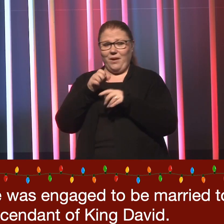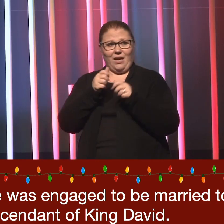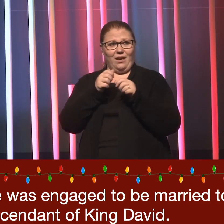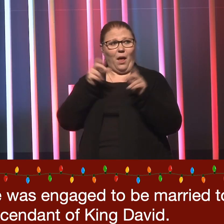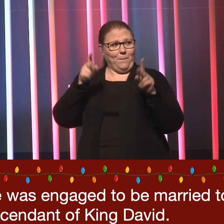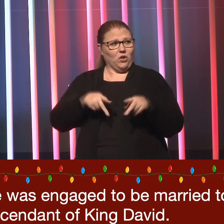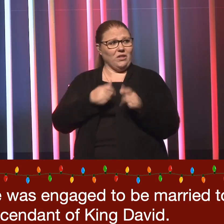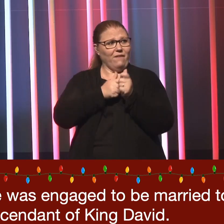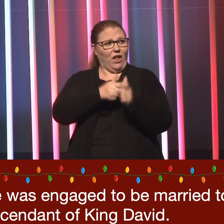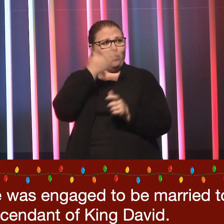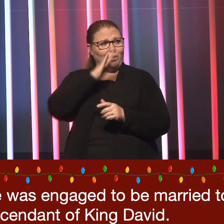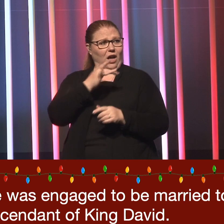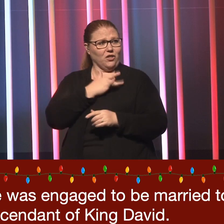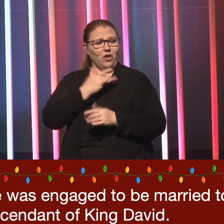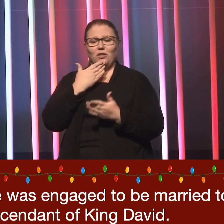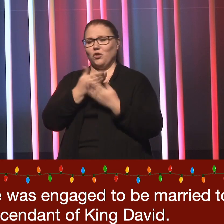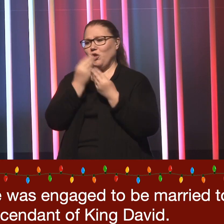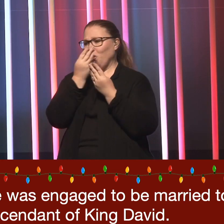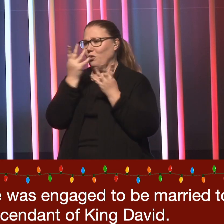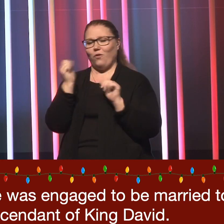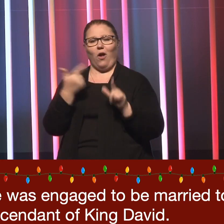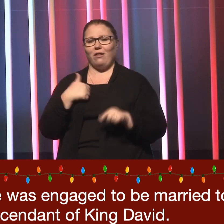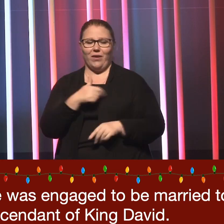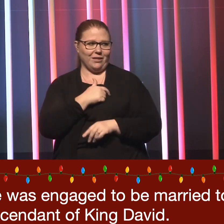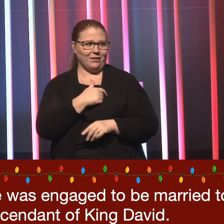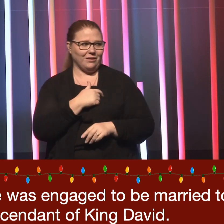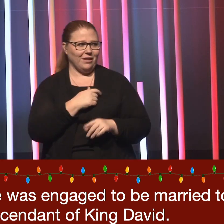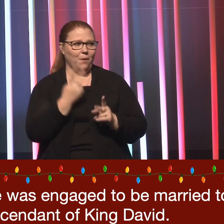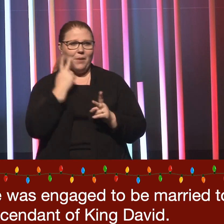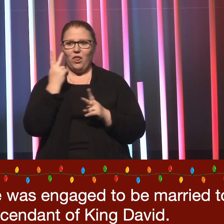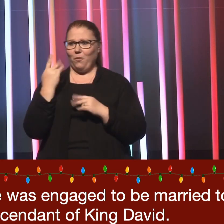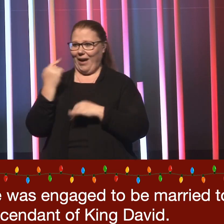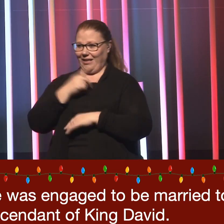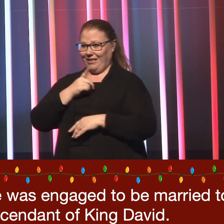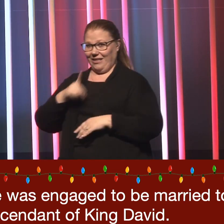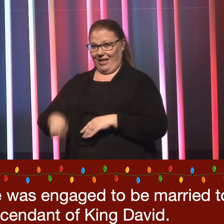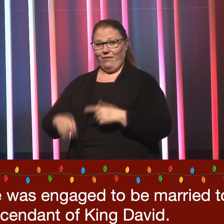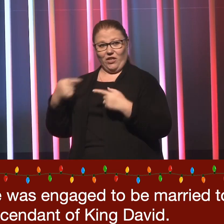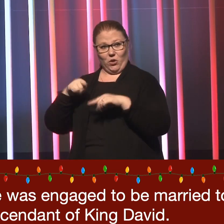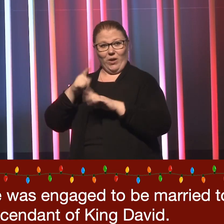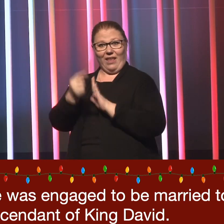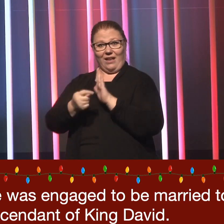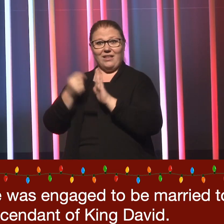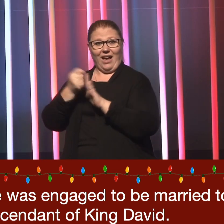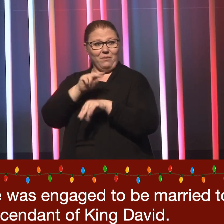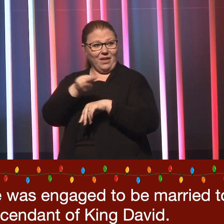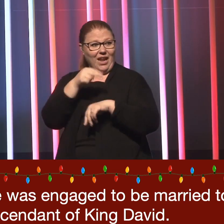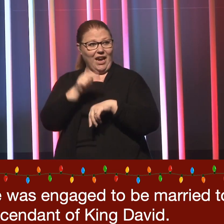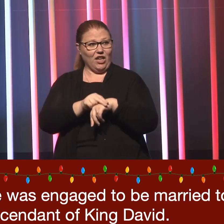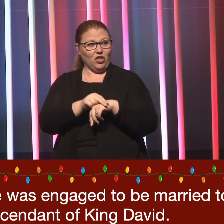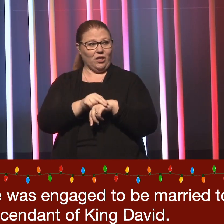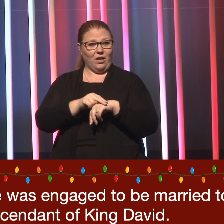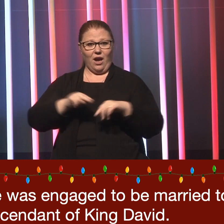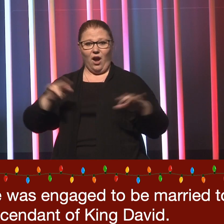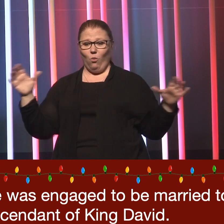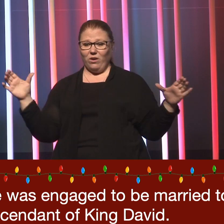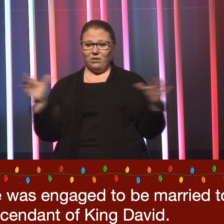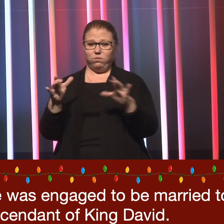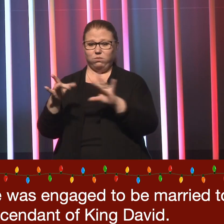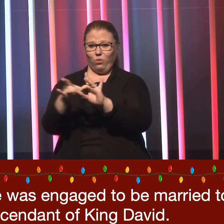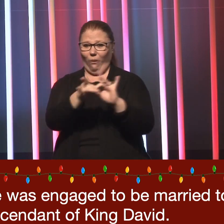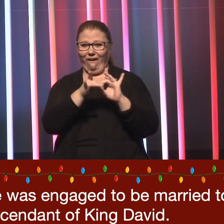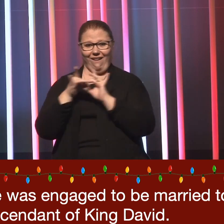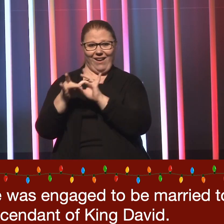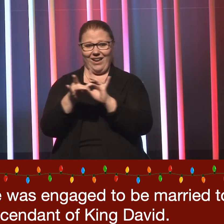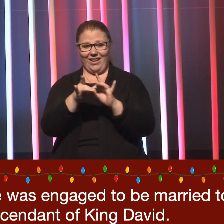God's own heart, which is good news for all of us. But they would look back to David at this time where the nation was one, where it was